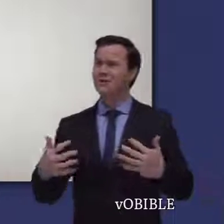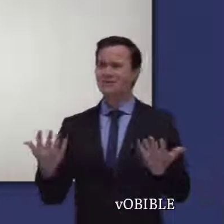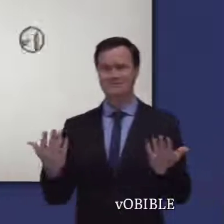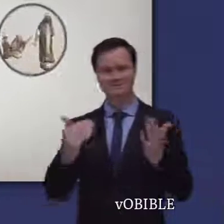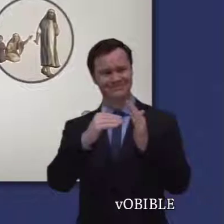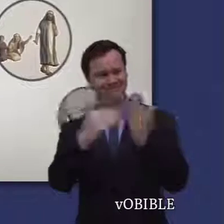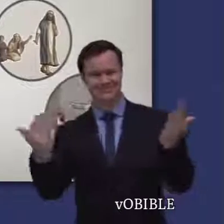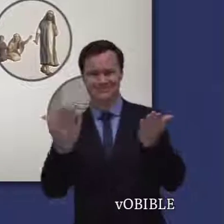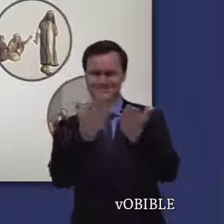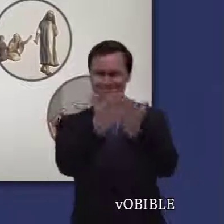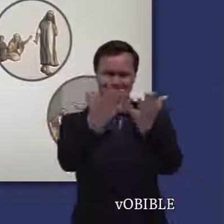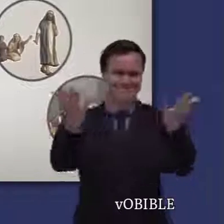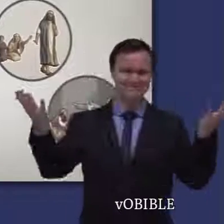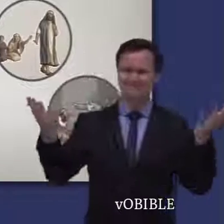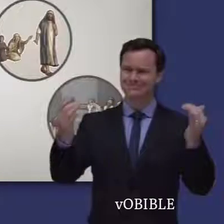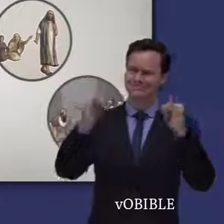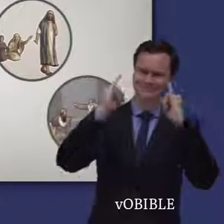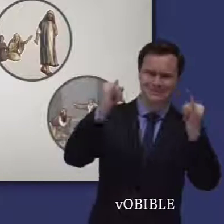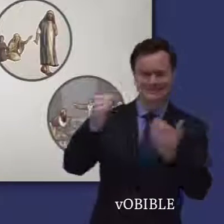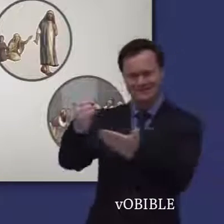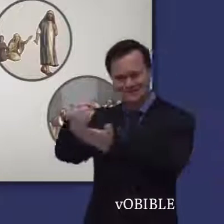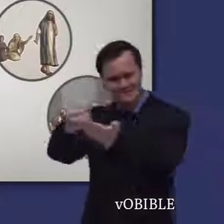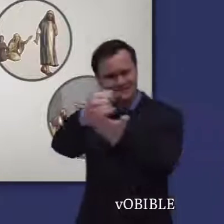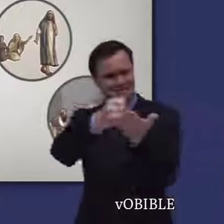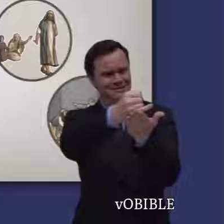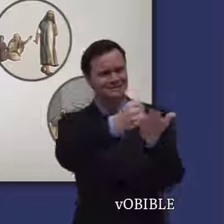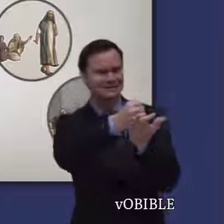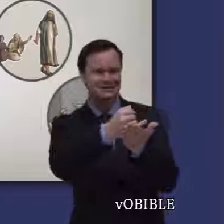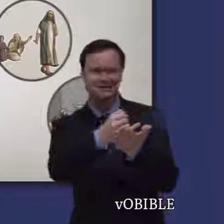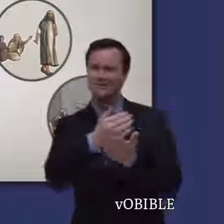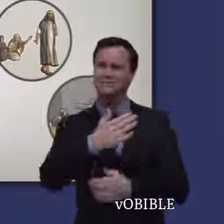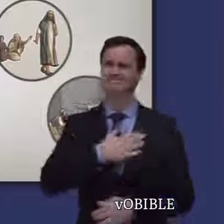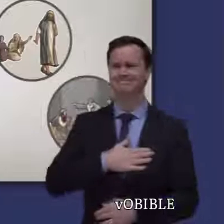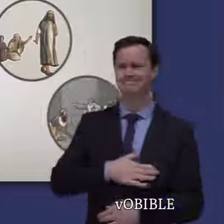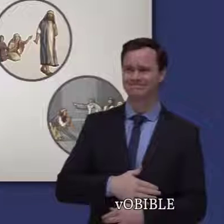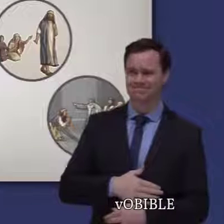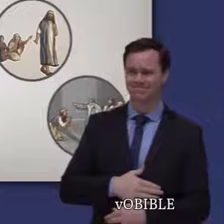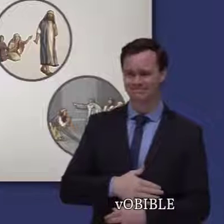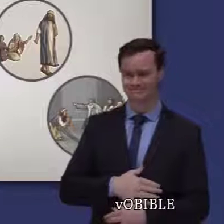Although distressed by the conditions around him, the prophet expresses confidence in Jehovah.